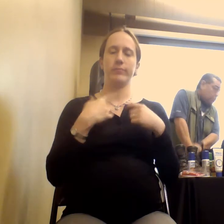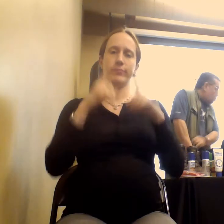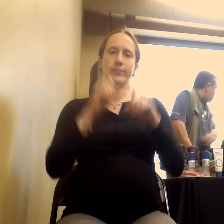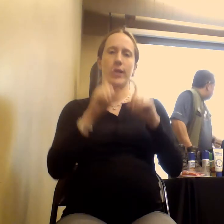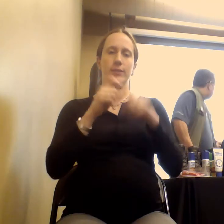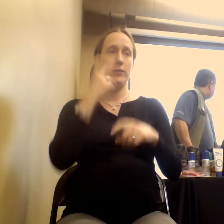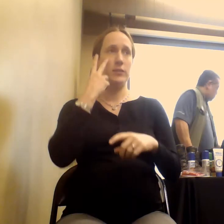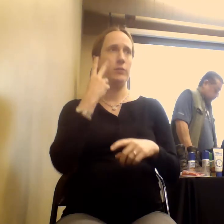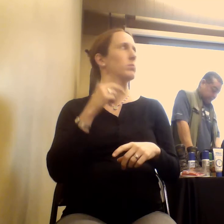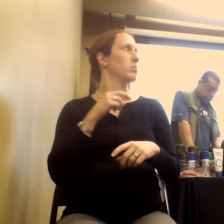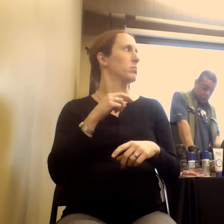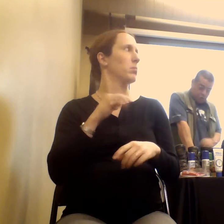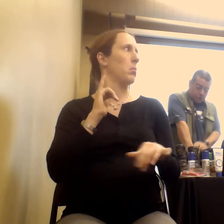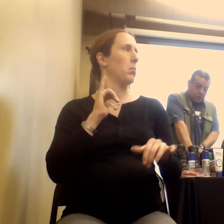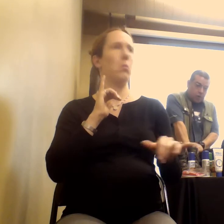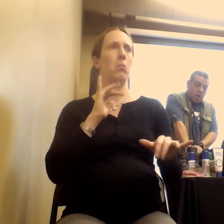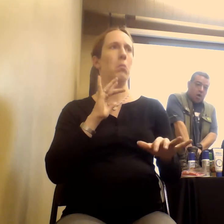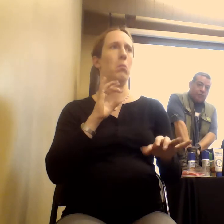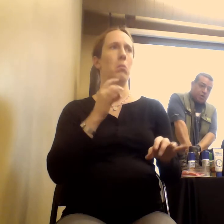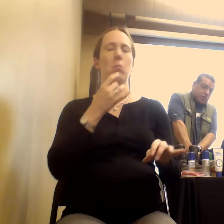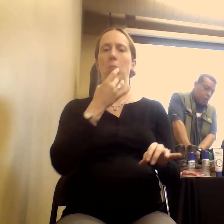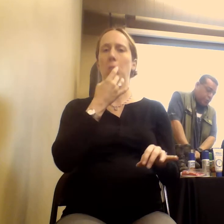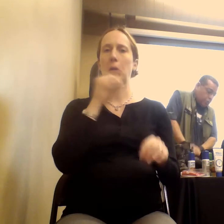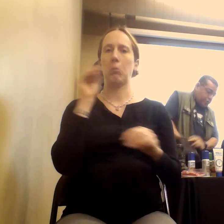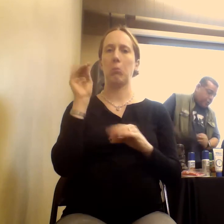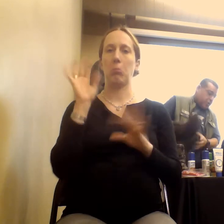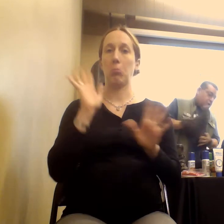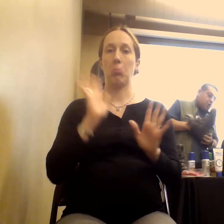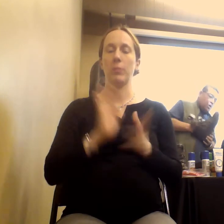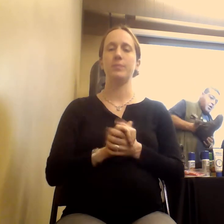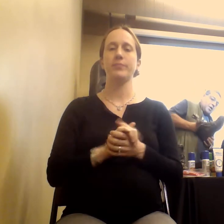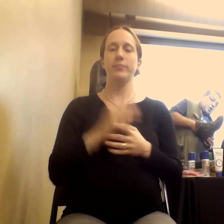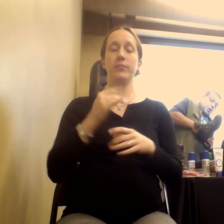helping. Whoa, I don't know what I did. If this is helping with